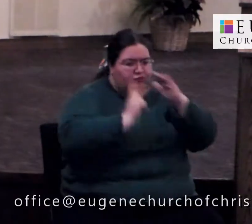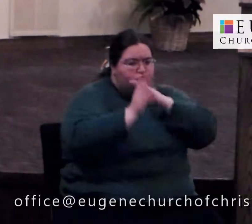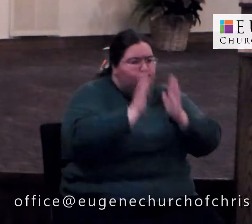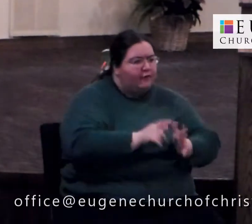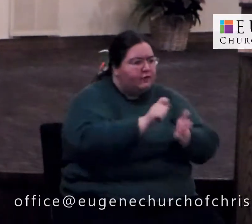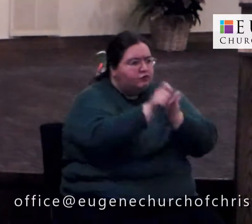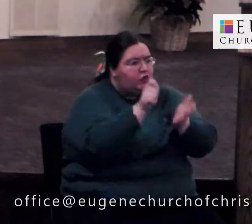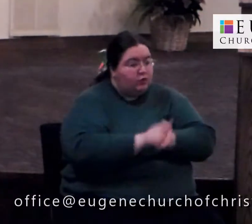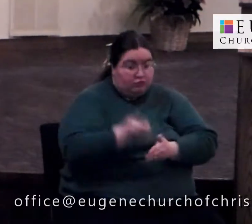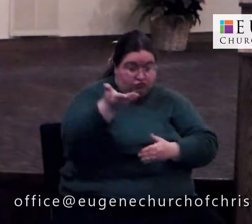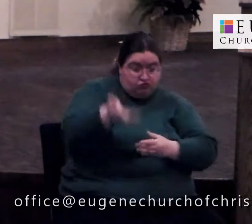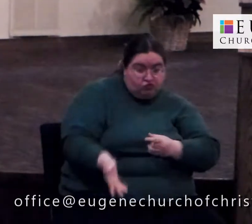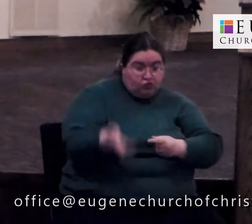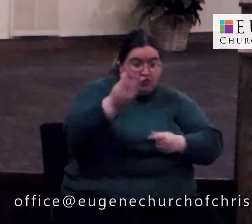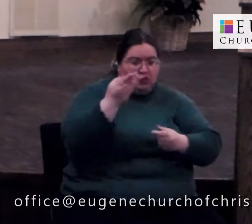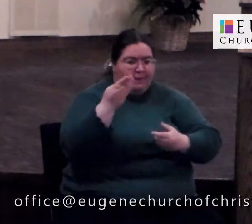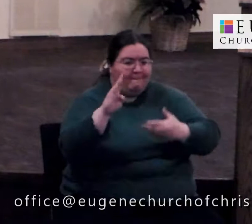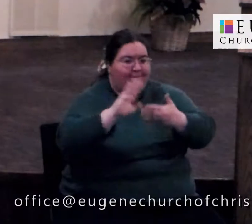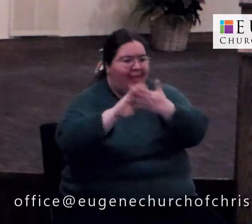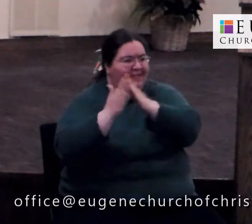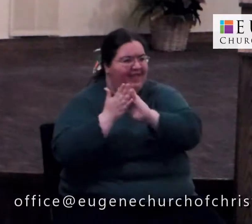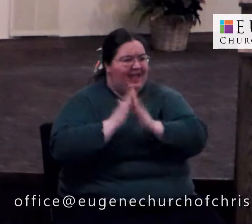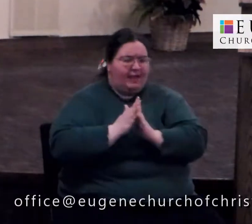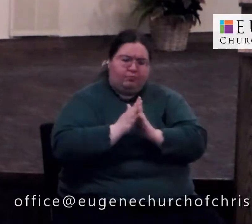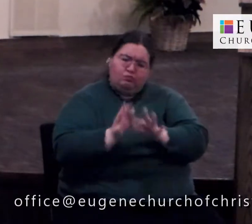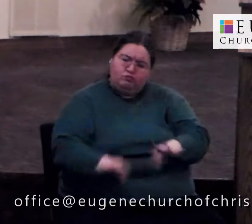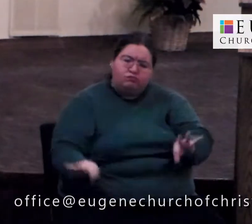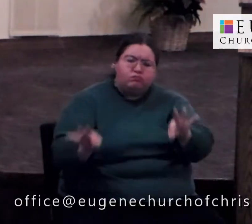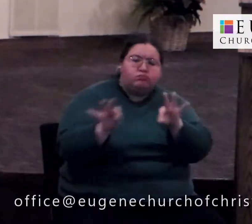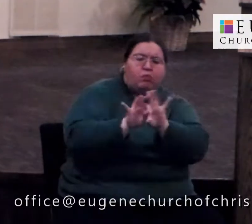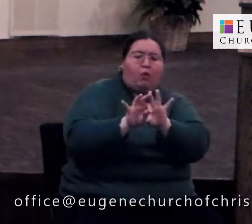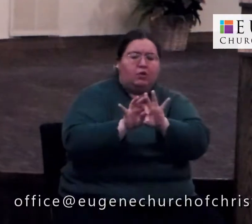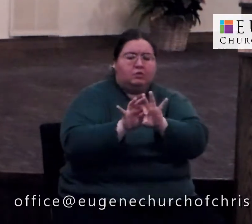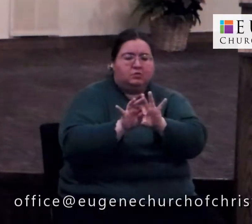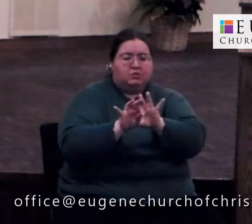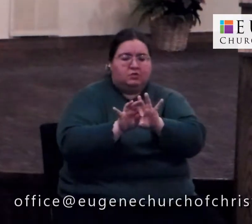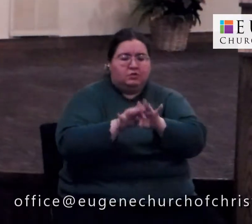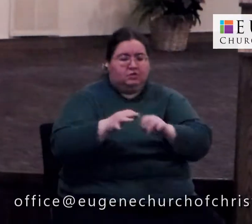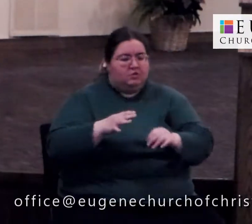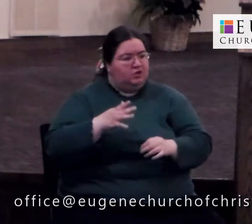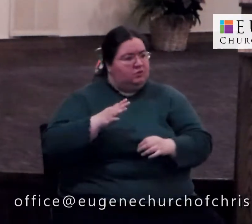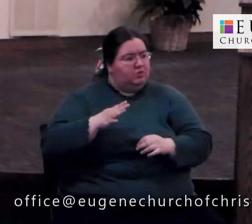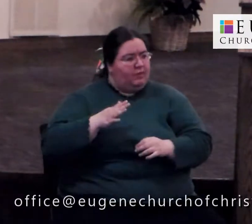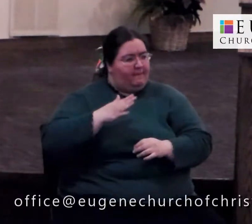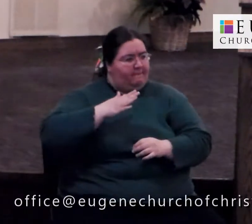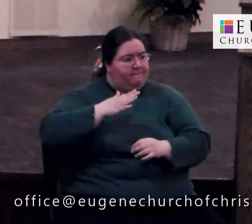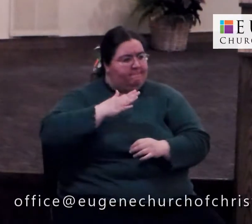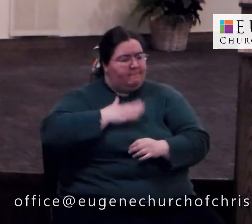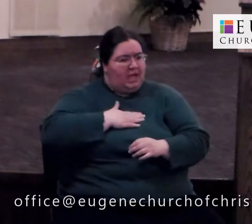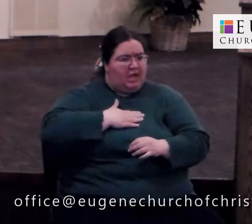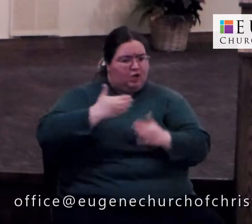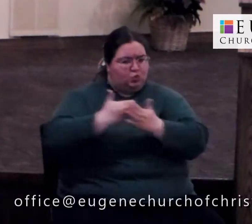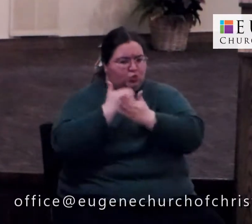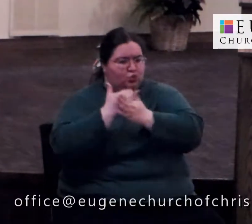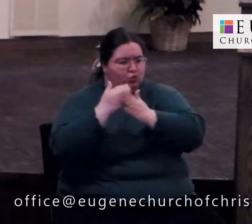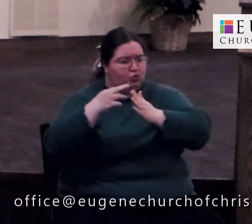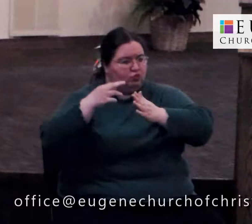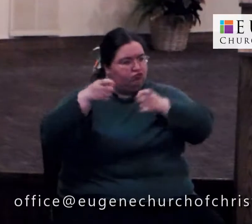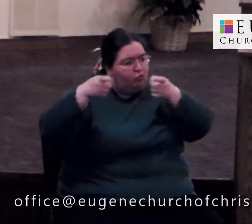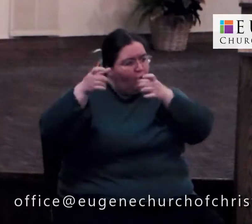for out of you will come a ruler who will shepherd my people, Israel. Now, we see something here also about Herod, which is he